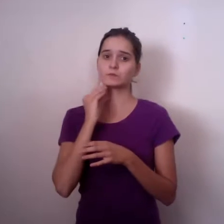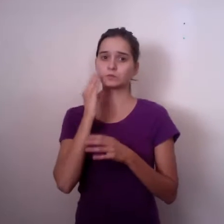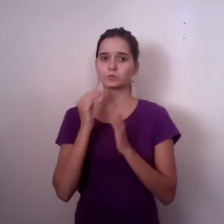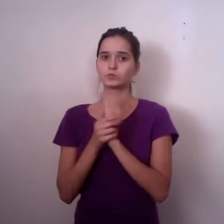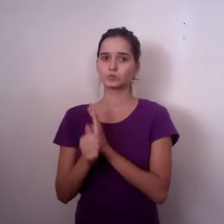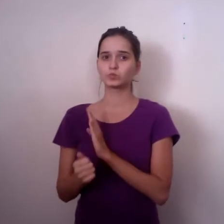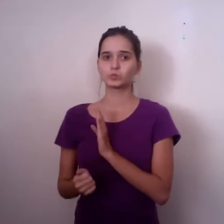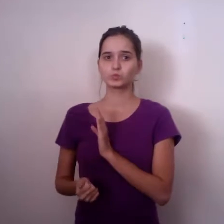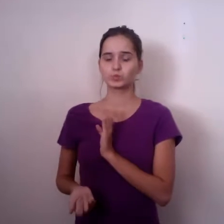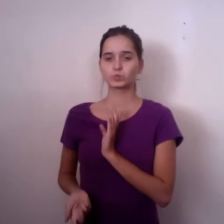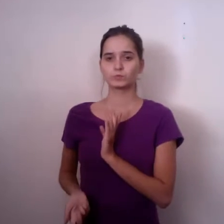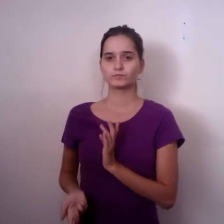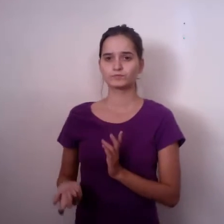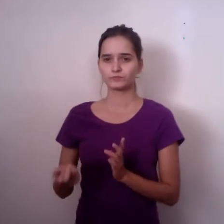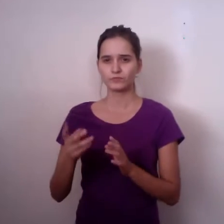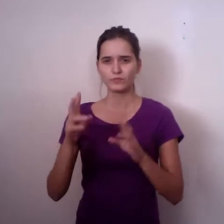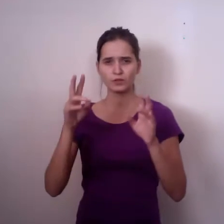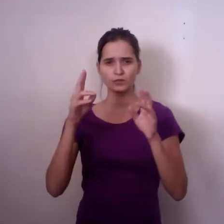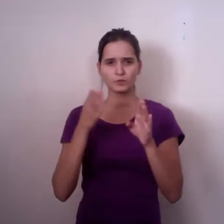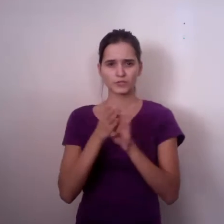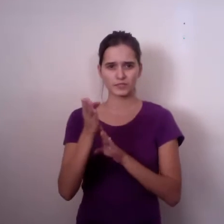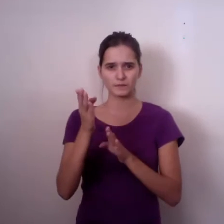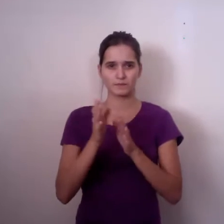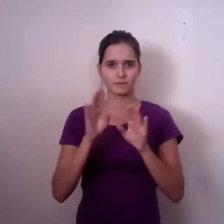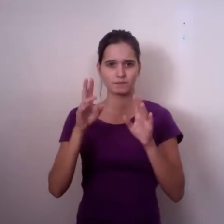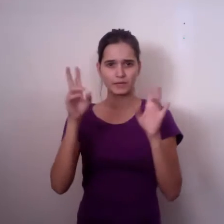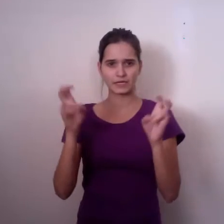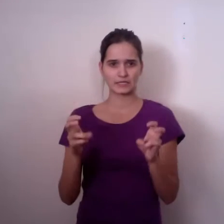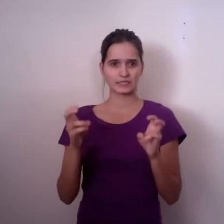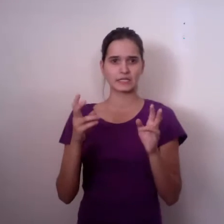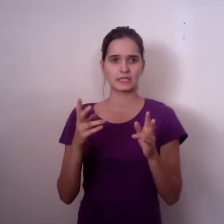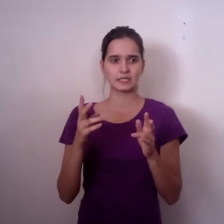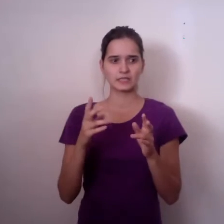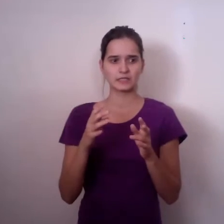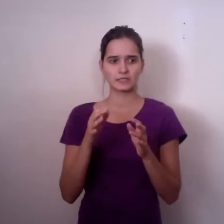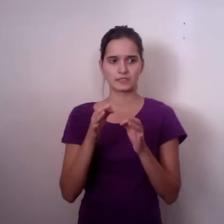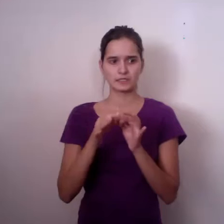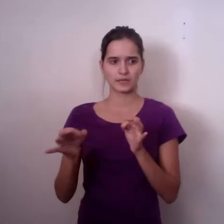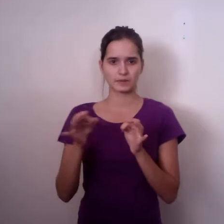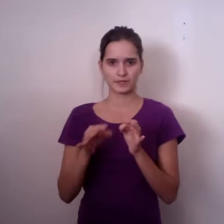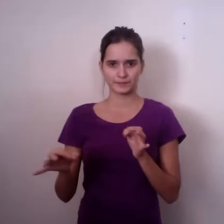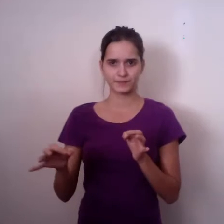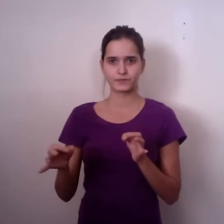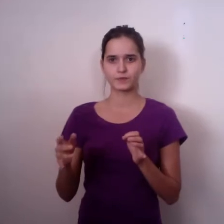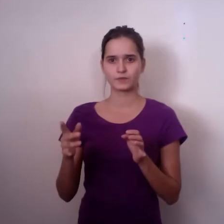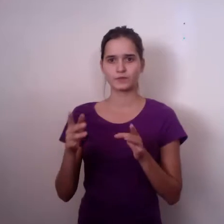idea statements, and there's the activity that kind of brings it into practice in a sort of academic